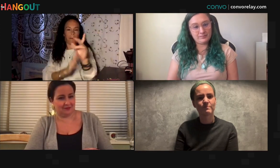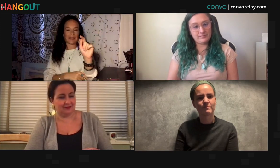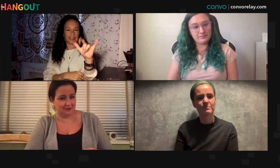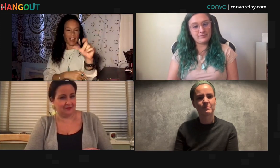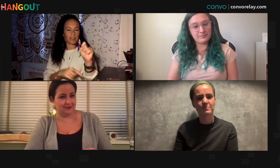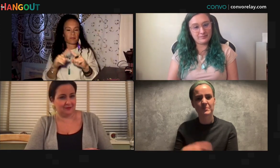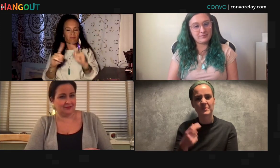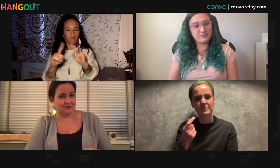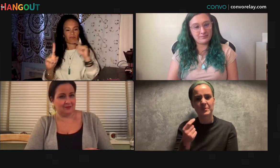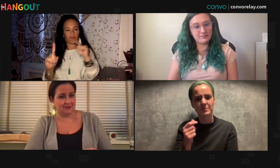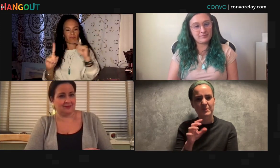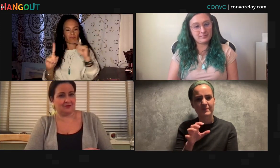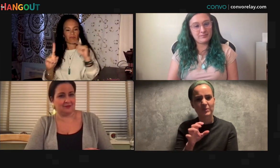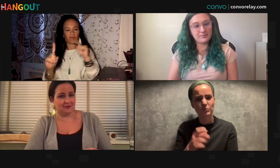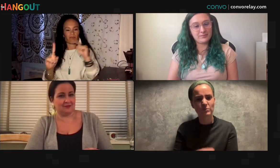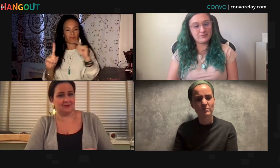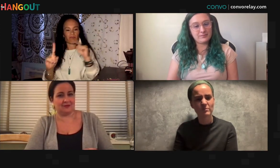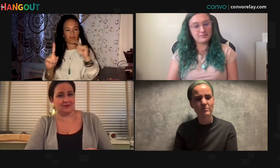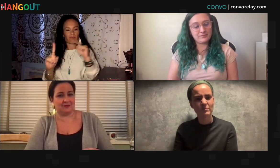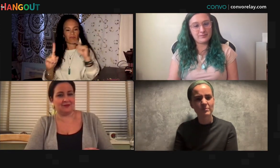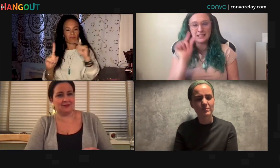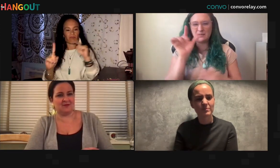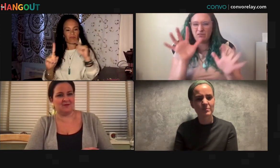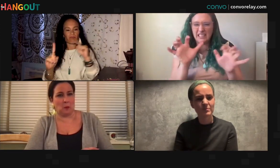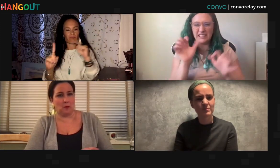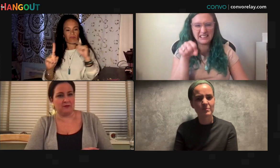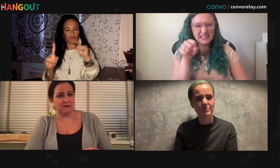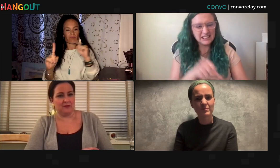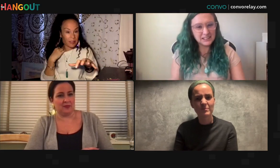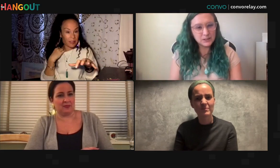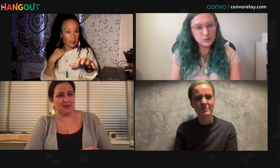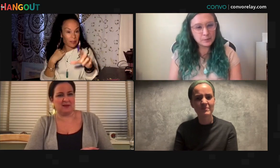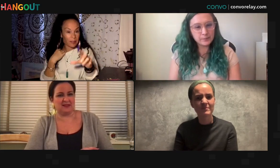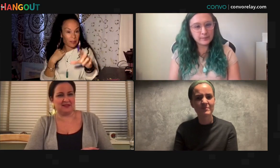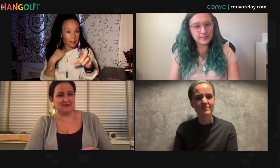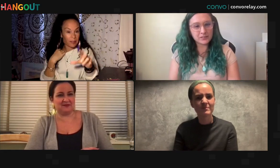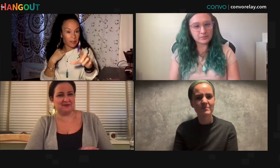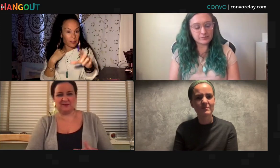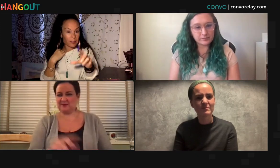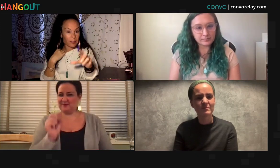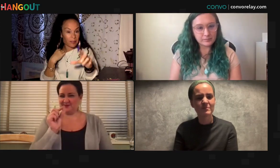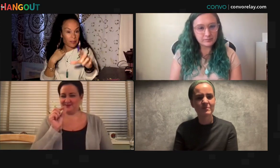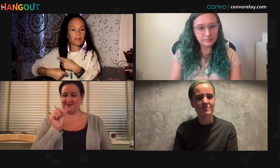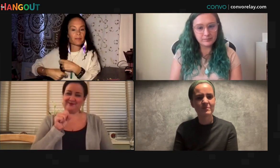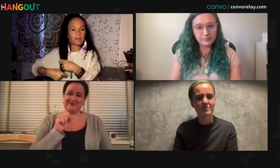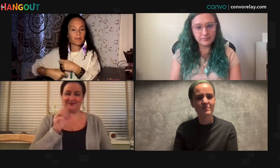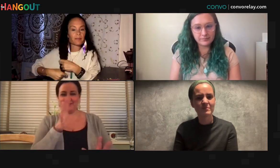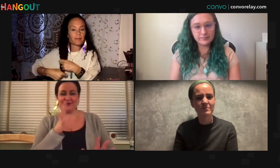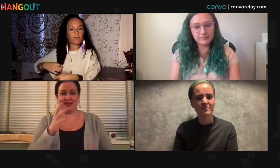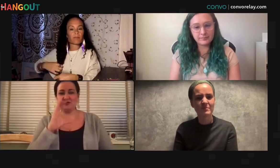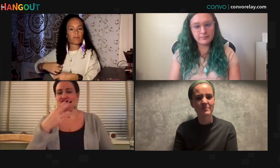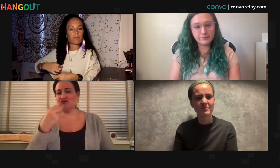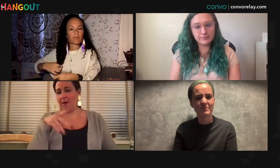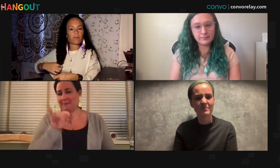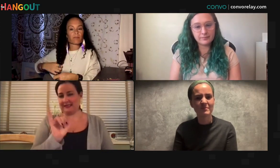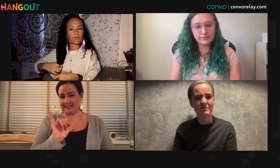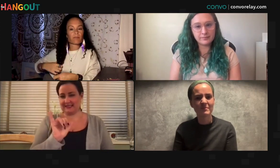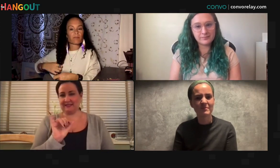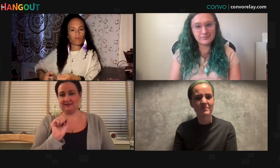to finances, lifestyle. Oh, I think you're freezing a little bit, Stephanie.